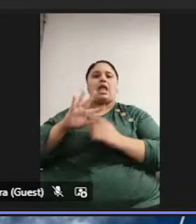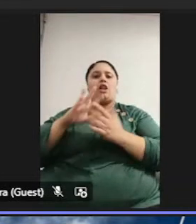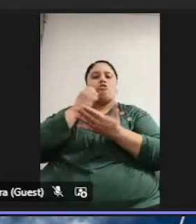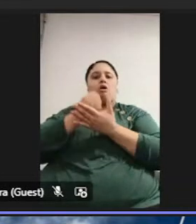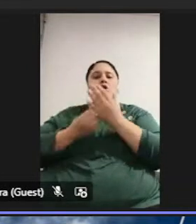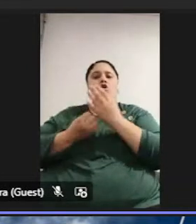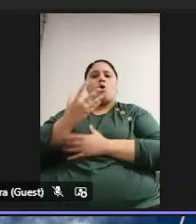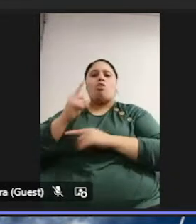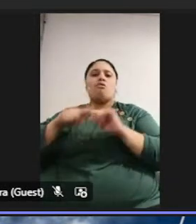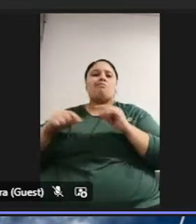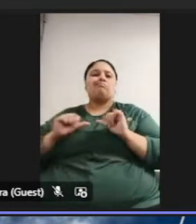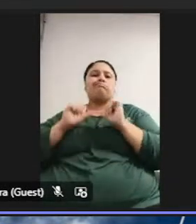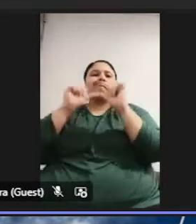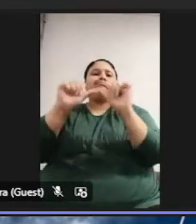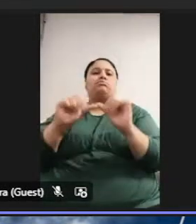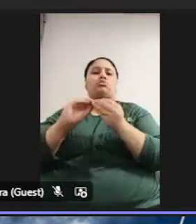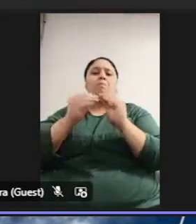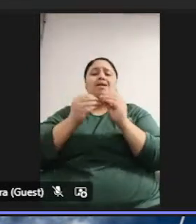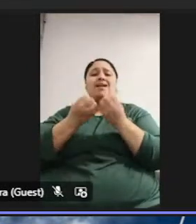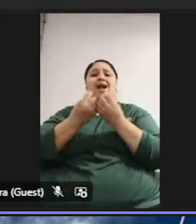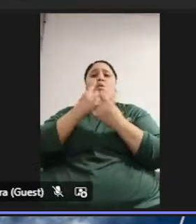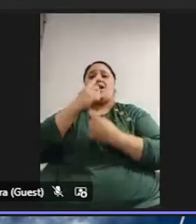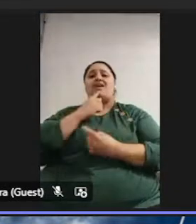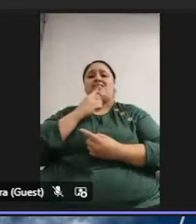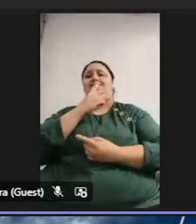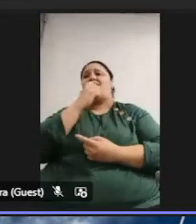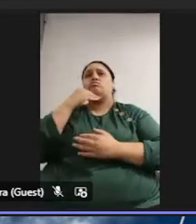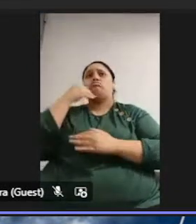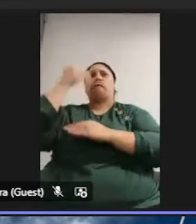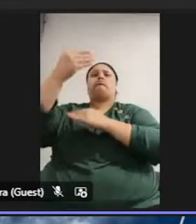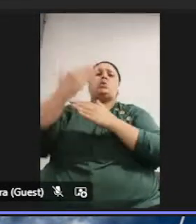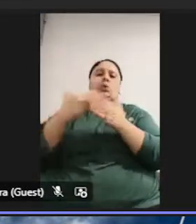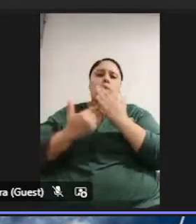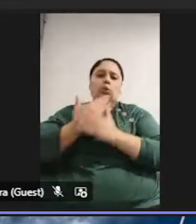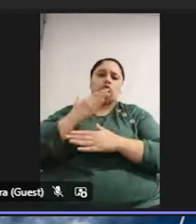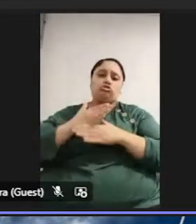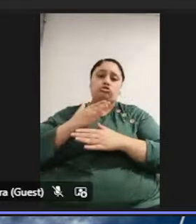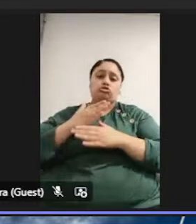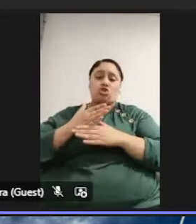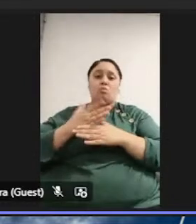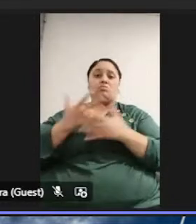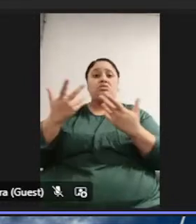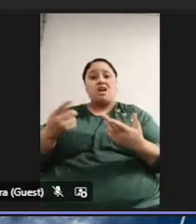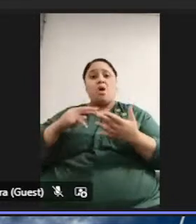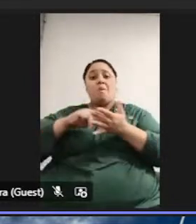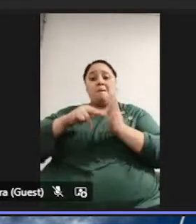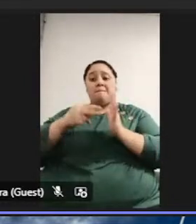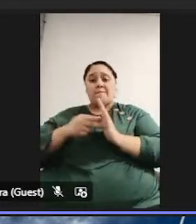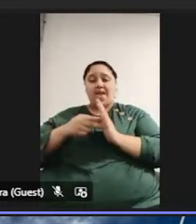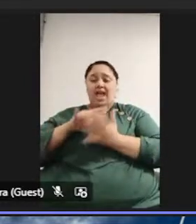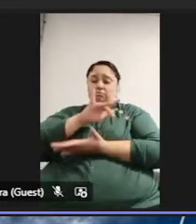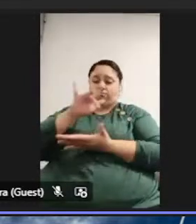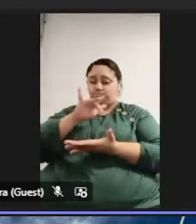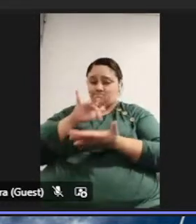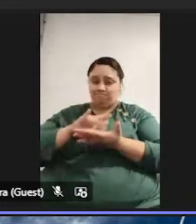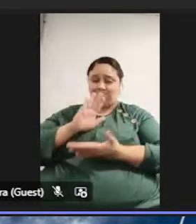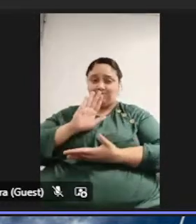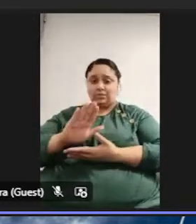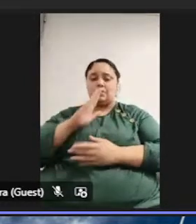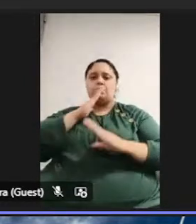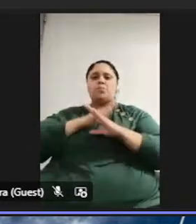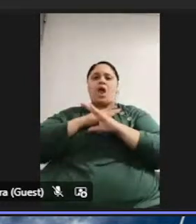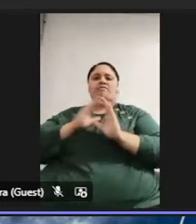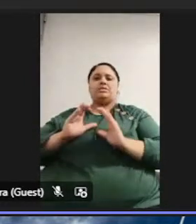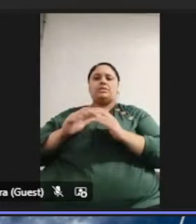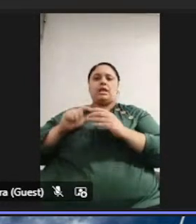create hundreds of thousands of new jobs. And so at the heart of this plan is the understanding that it's the private sector that creates jobs,